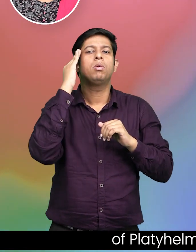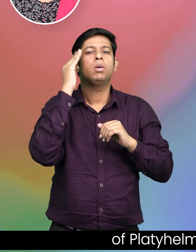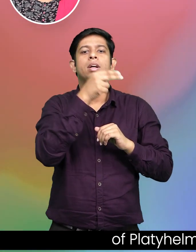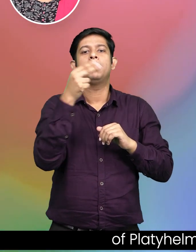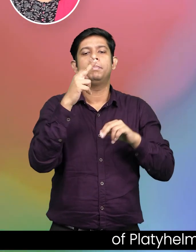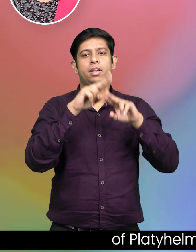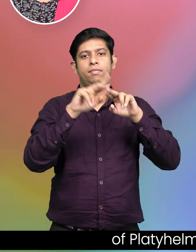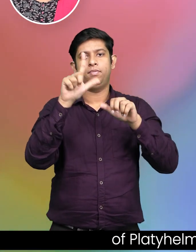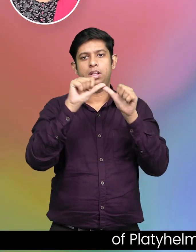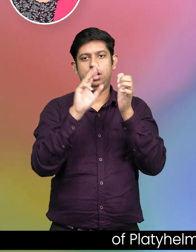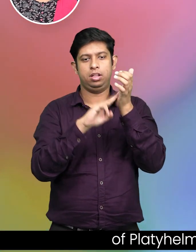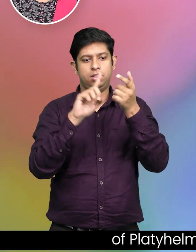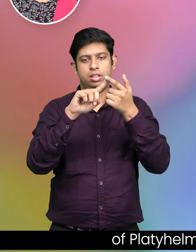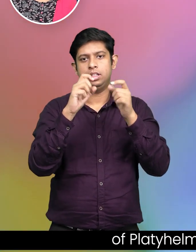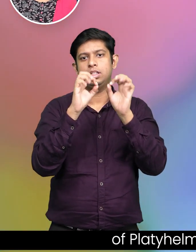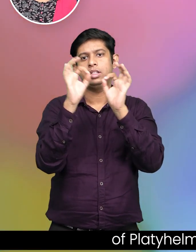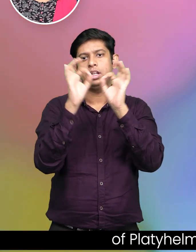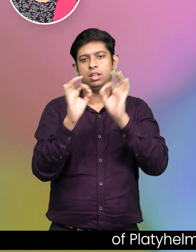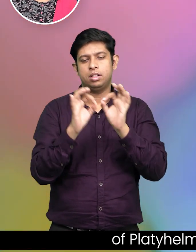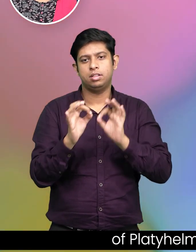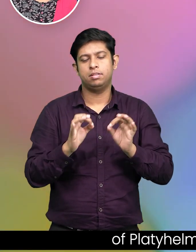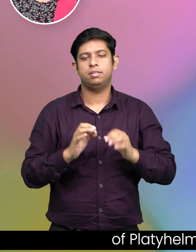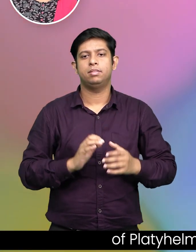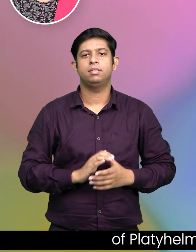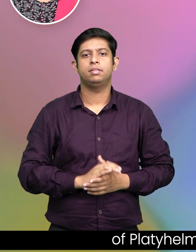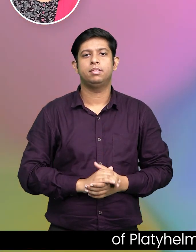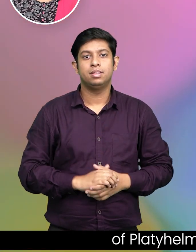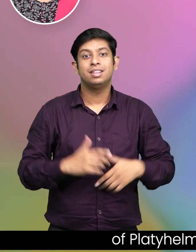Platyhelminthes are known as flame cells.